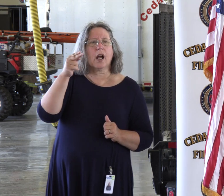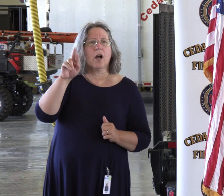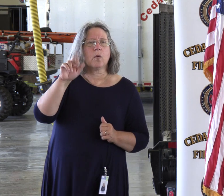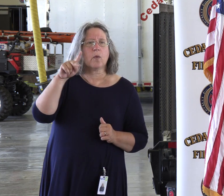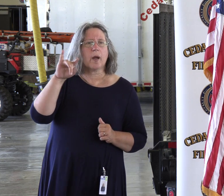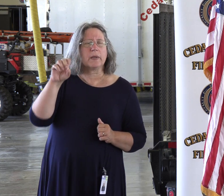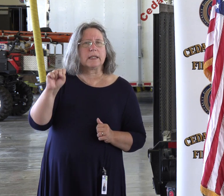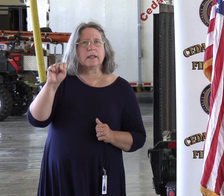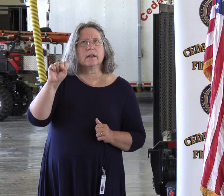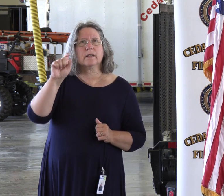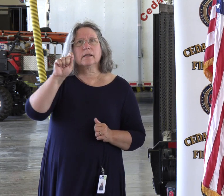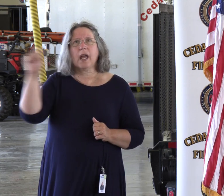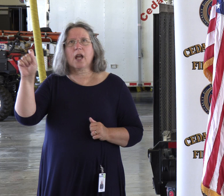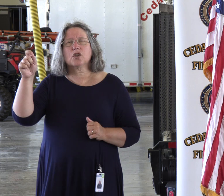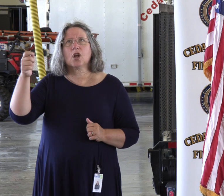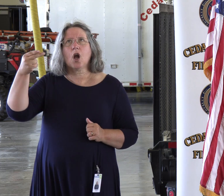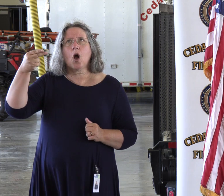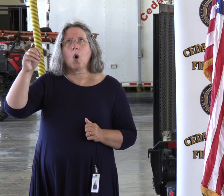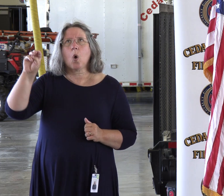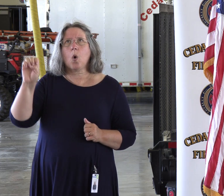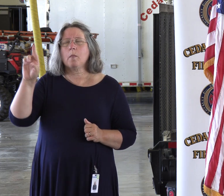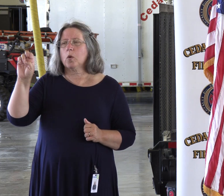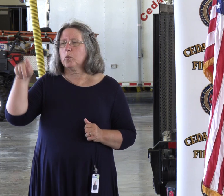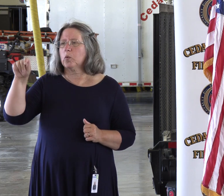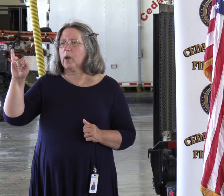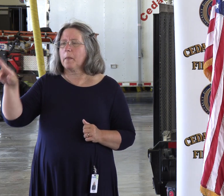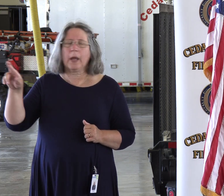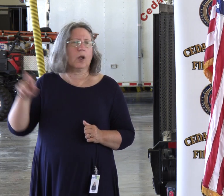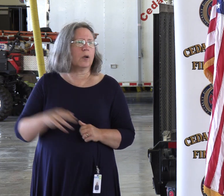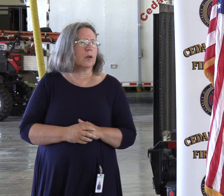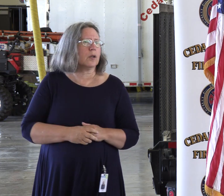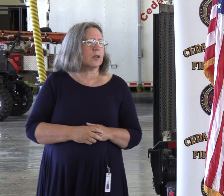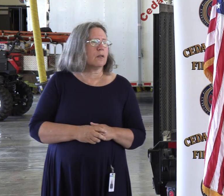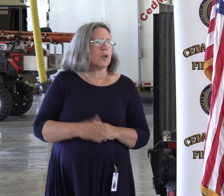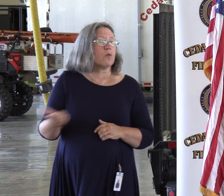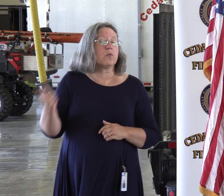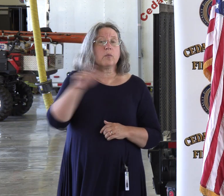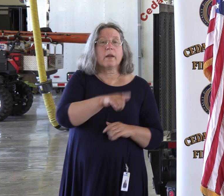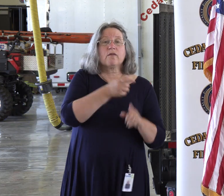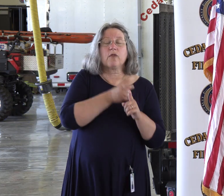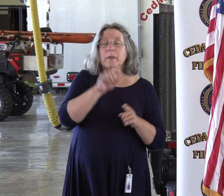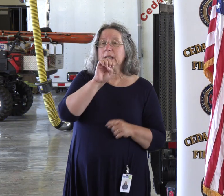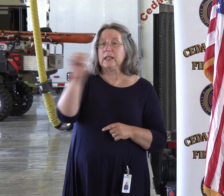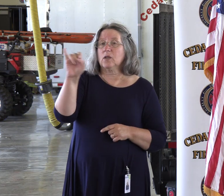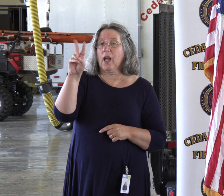cedar-rapids.org/home repair. And now I'll introduce from the Eastern Iowa Airport, Marty Linn.